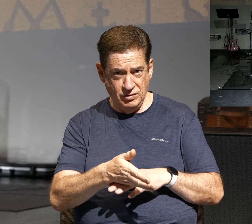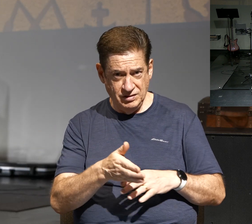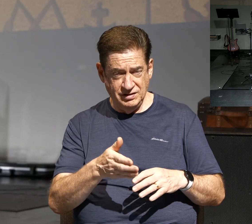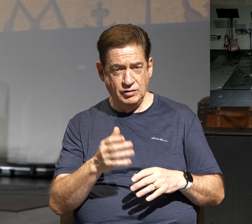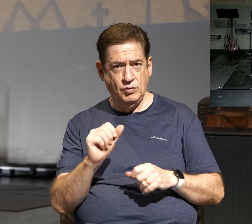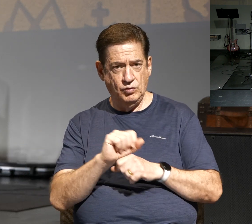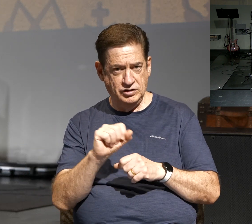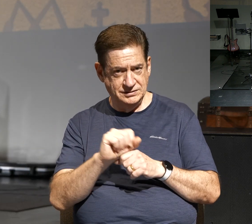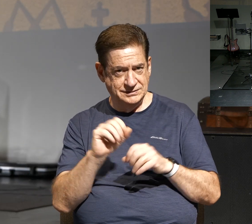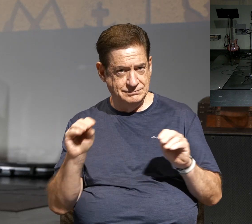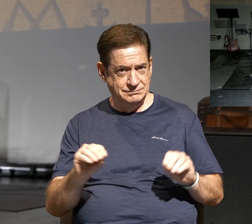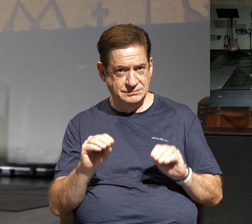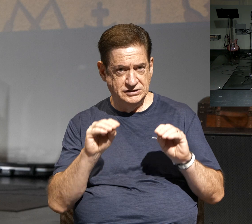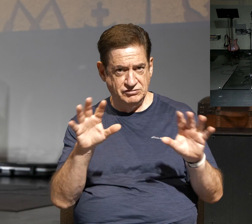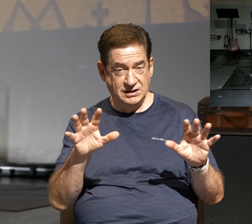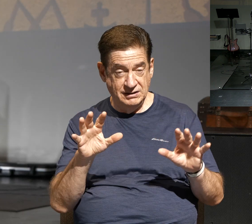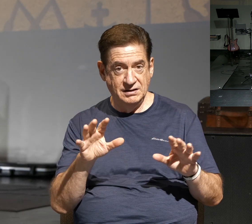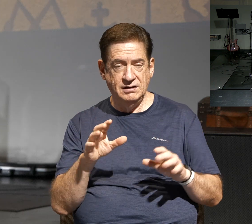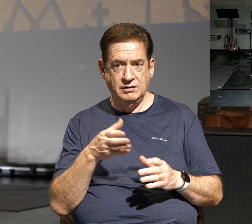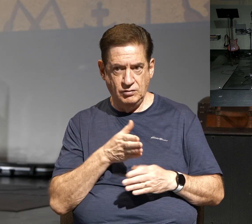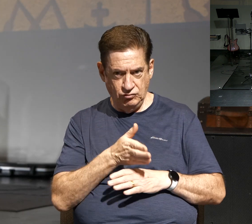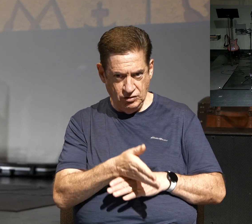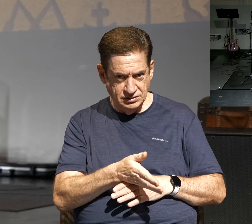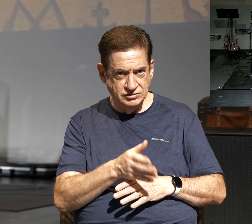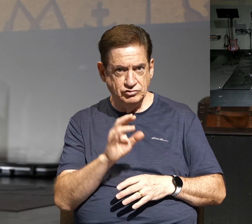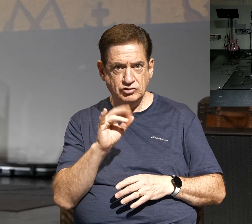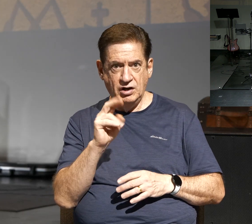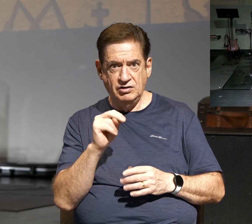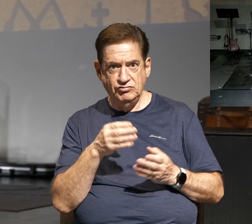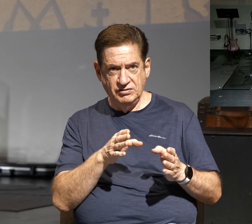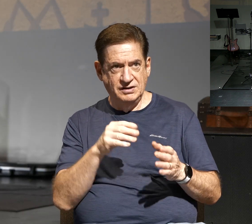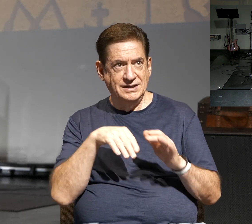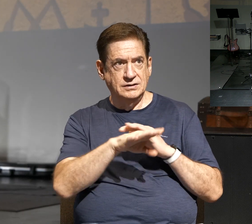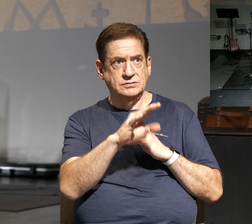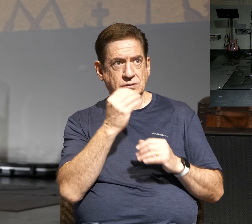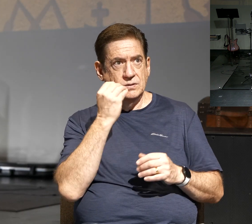in. And as they miraculously crossed the Jordan River, they finally made it home